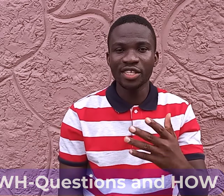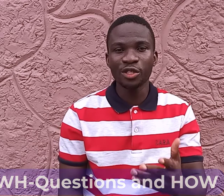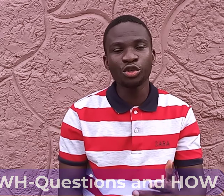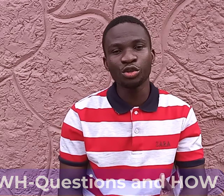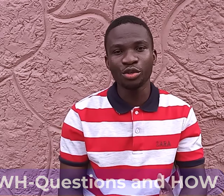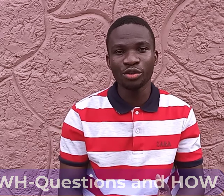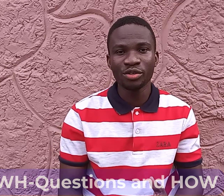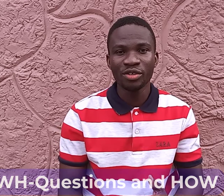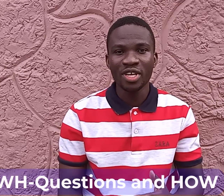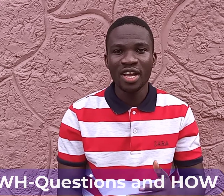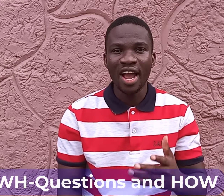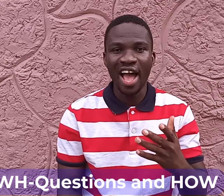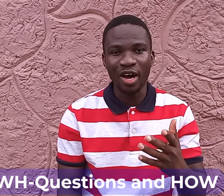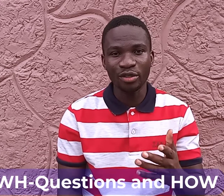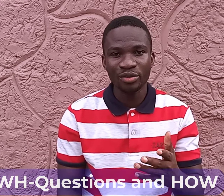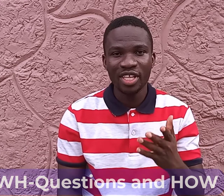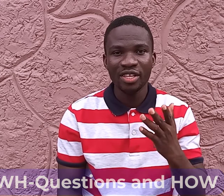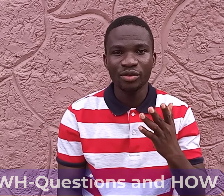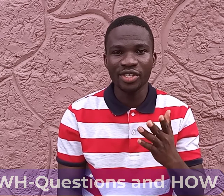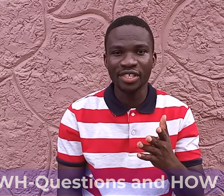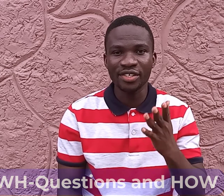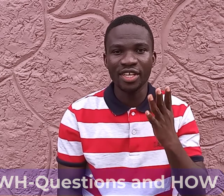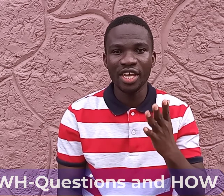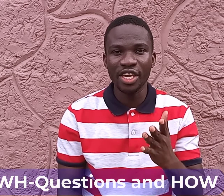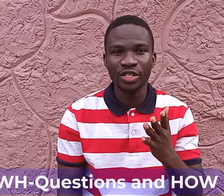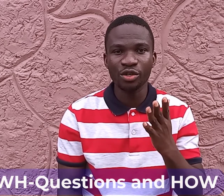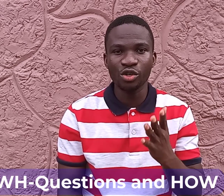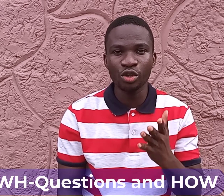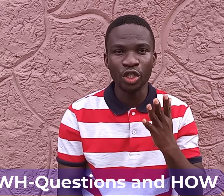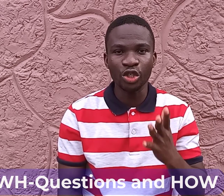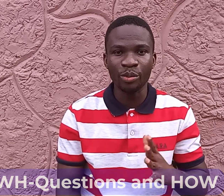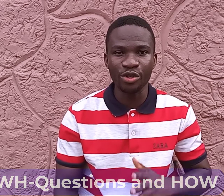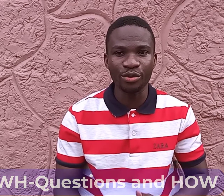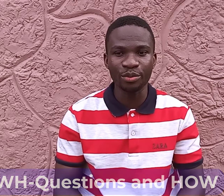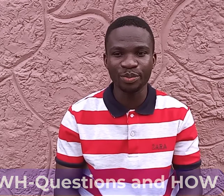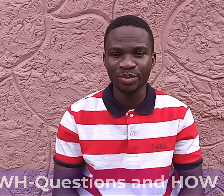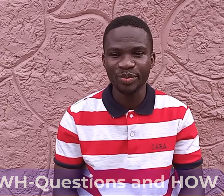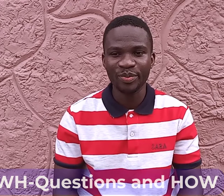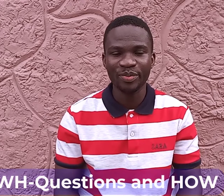to how, which is H-O-W.